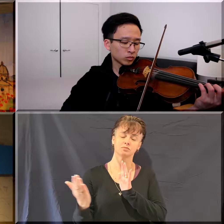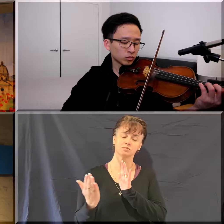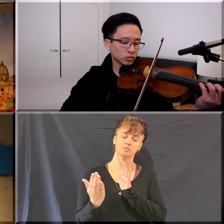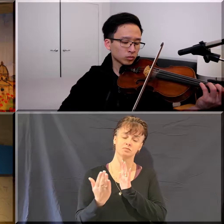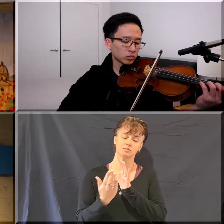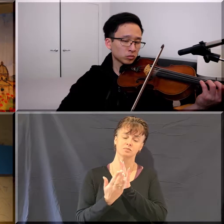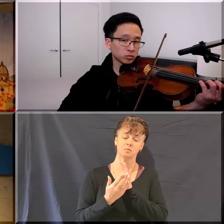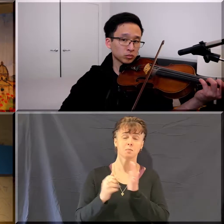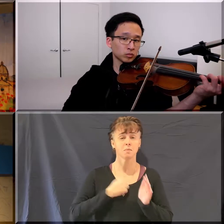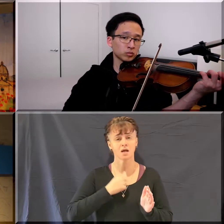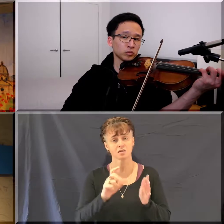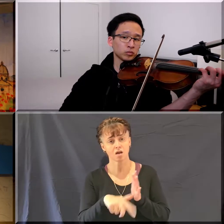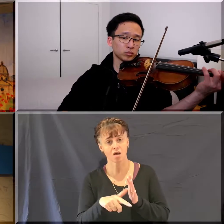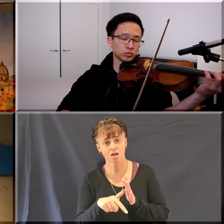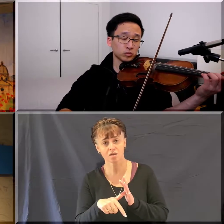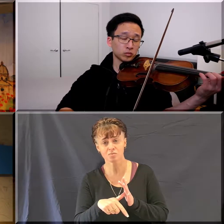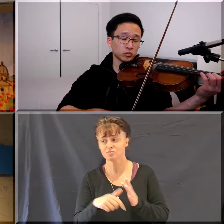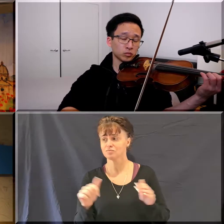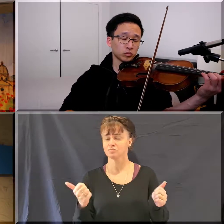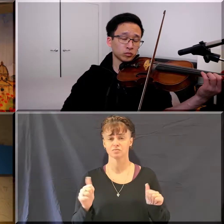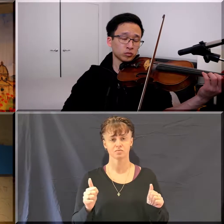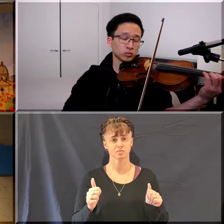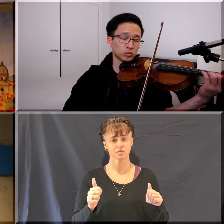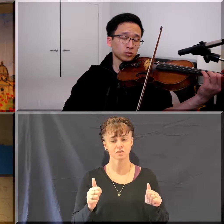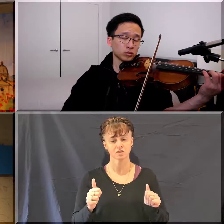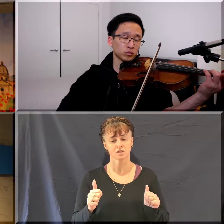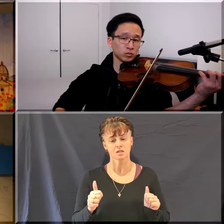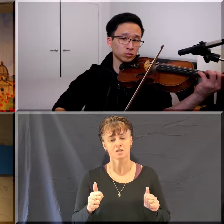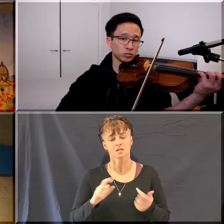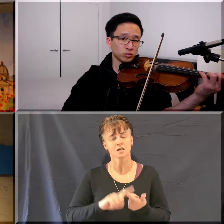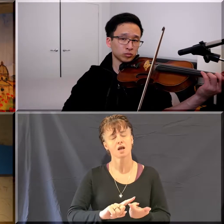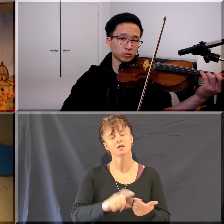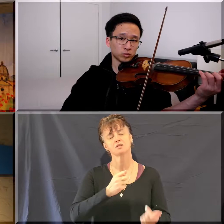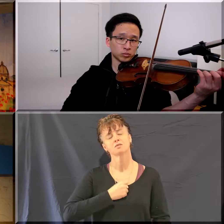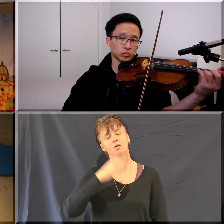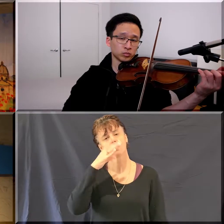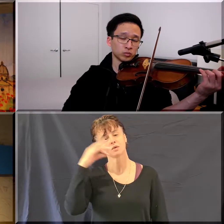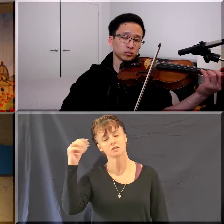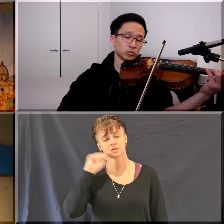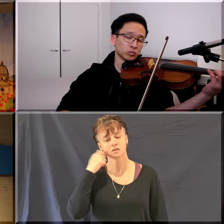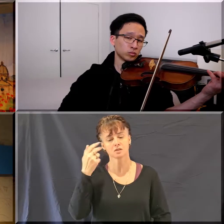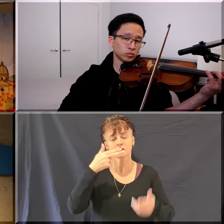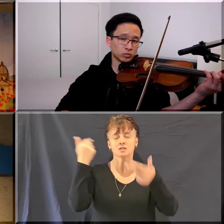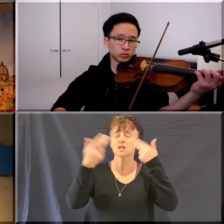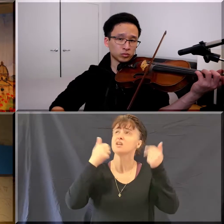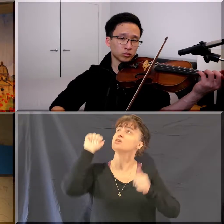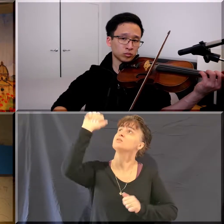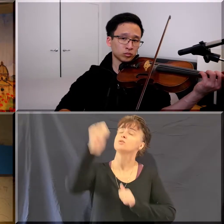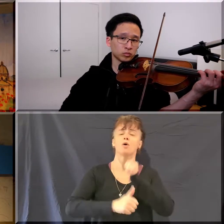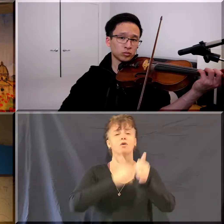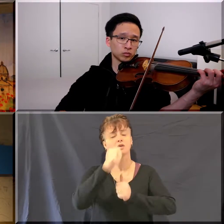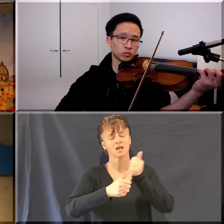near and my time has come. Still my soul will sing